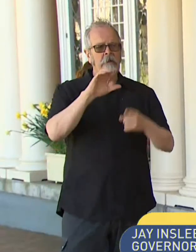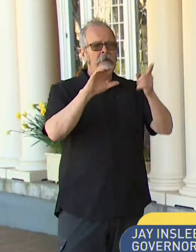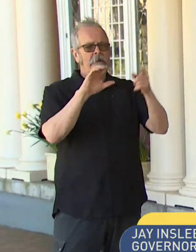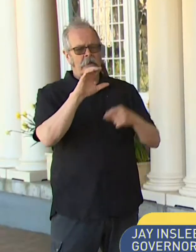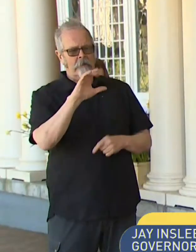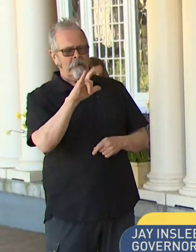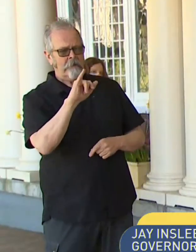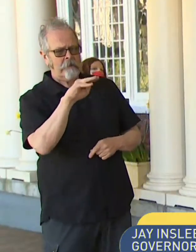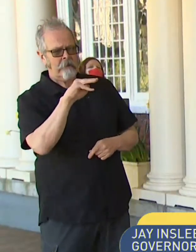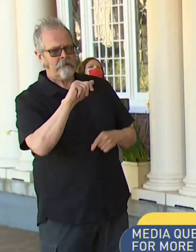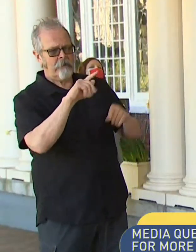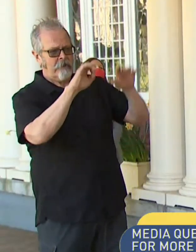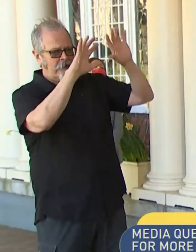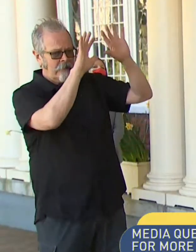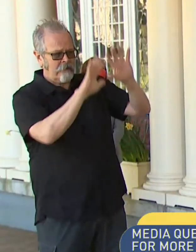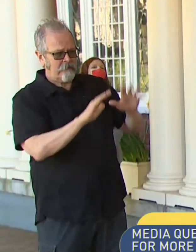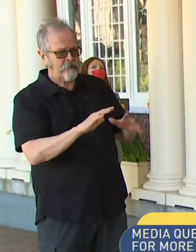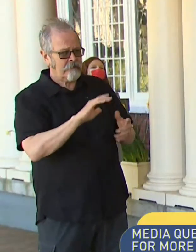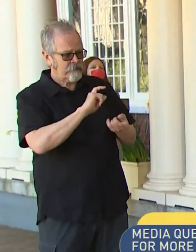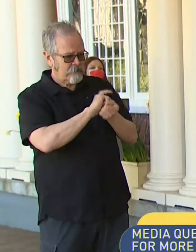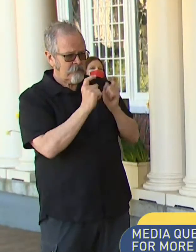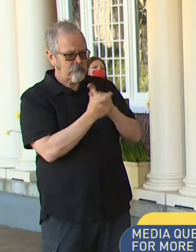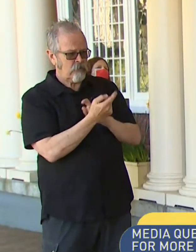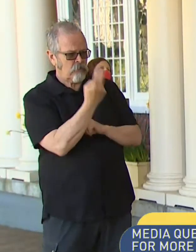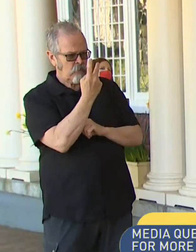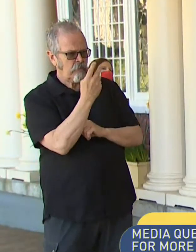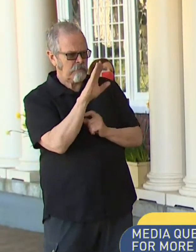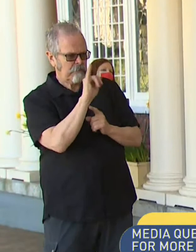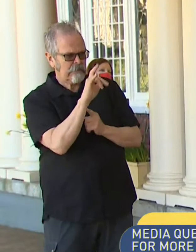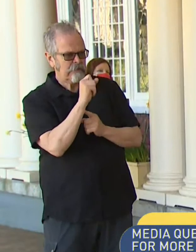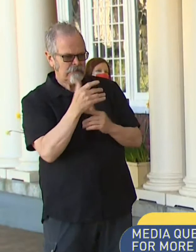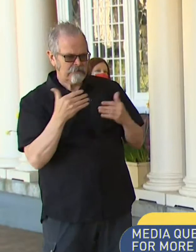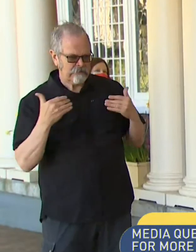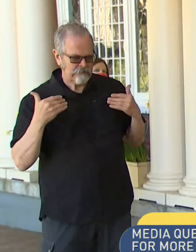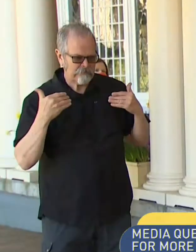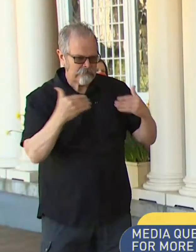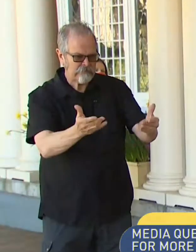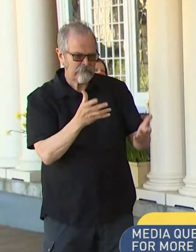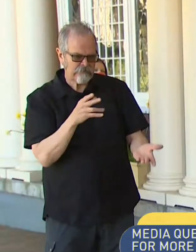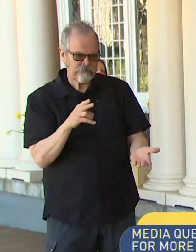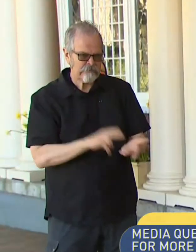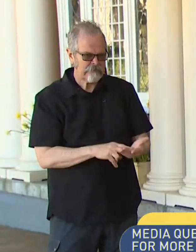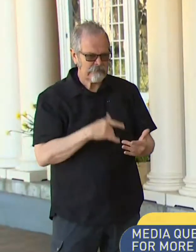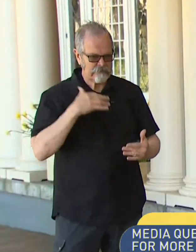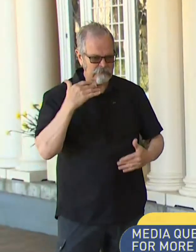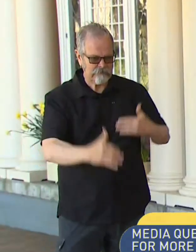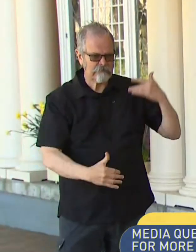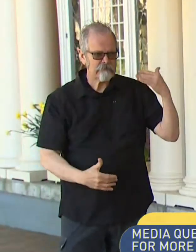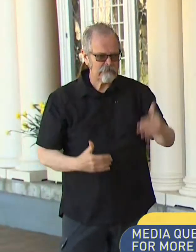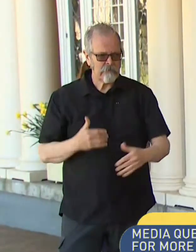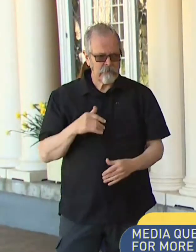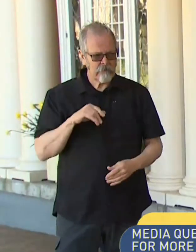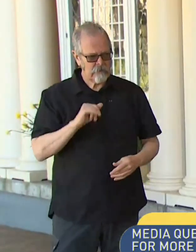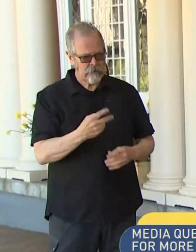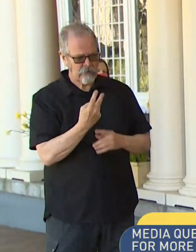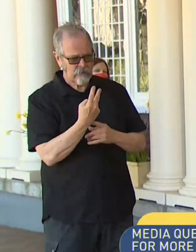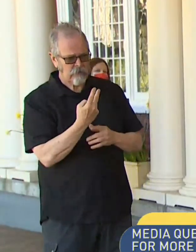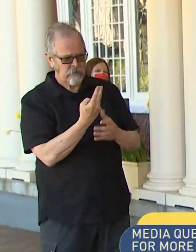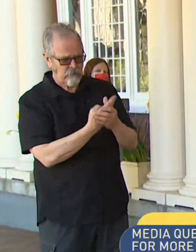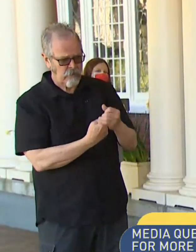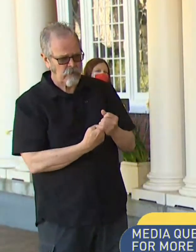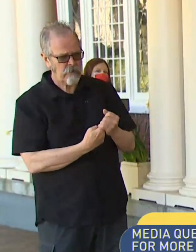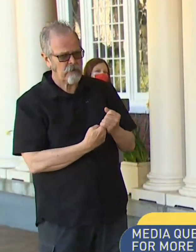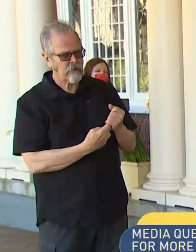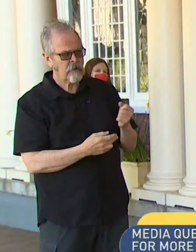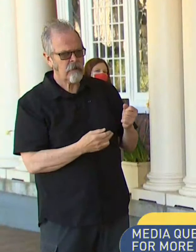Your two bills, as you say, are moving forward. As you know, at this stage, both bills contain language that link them to some sort